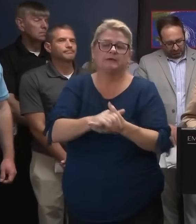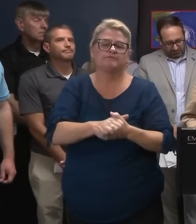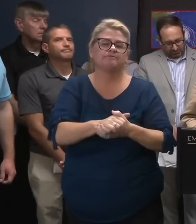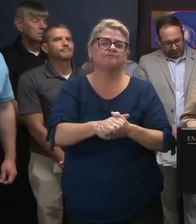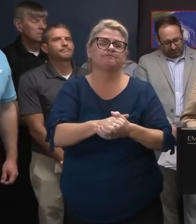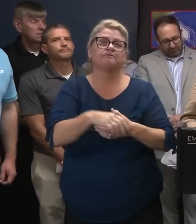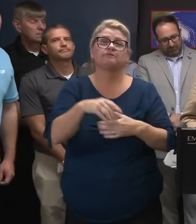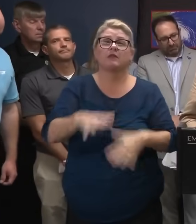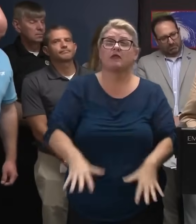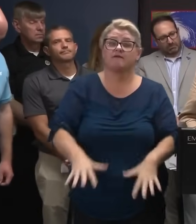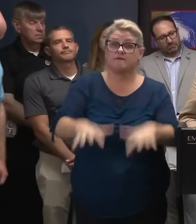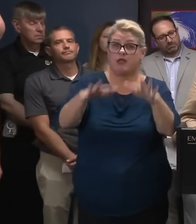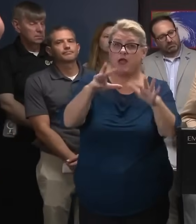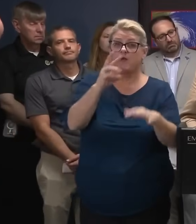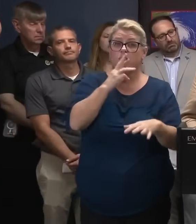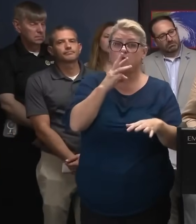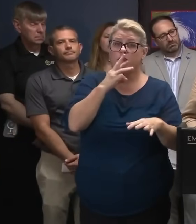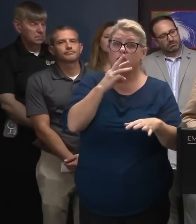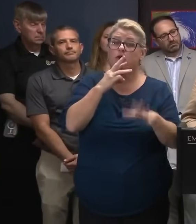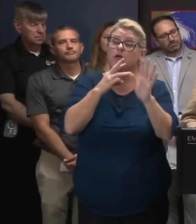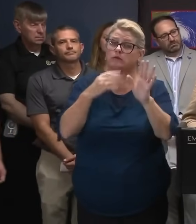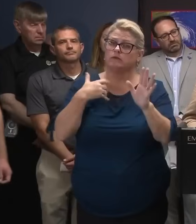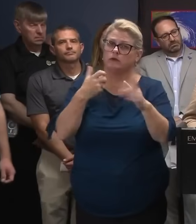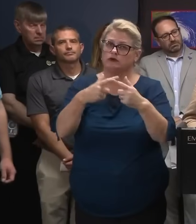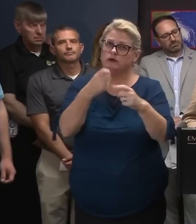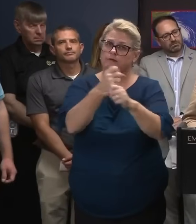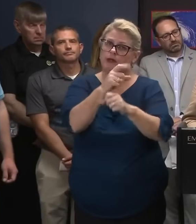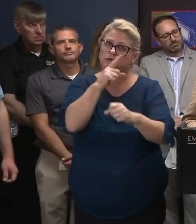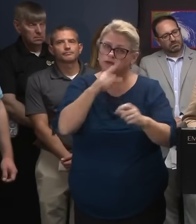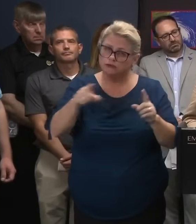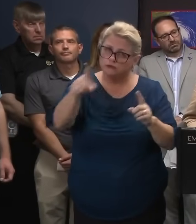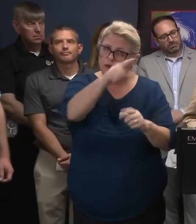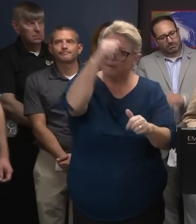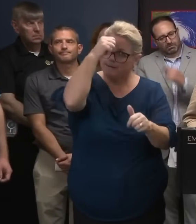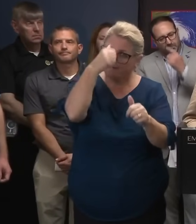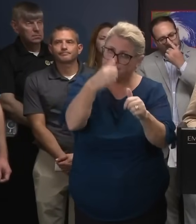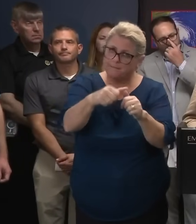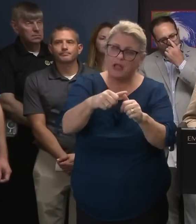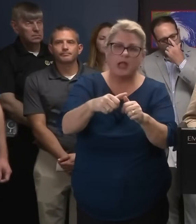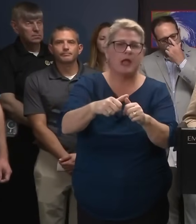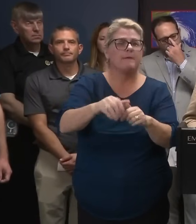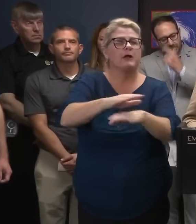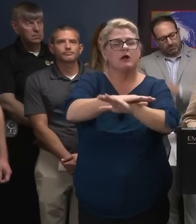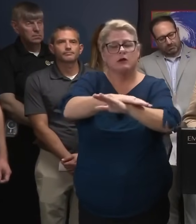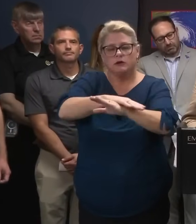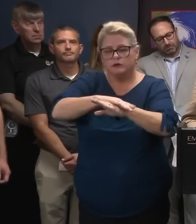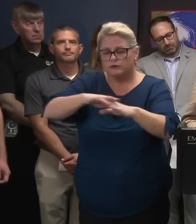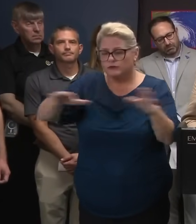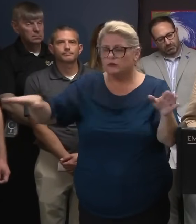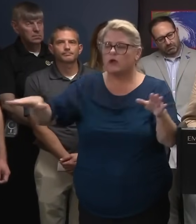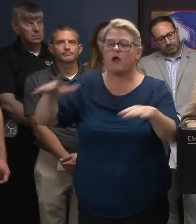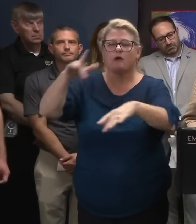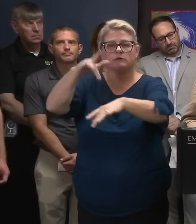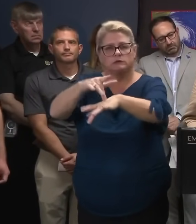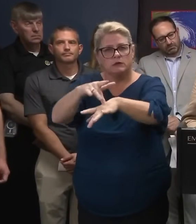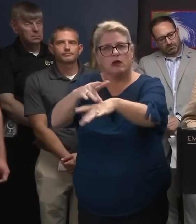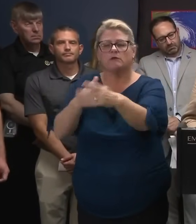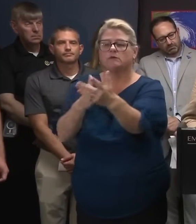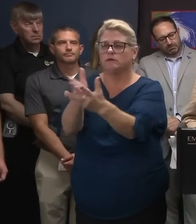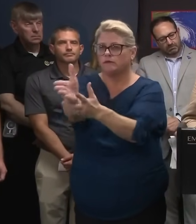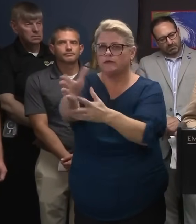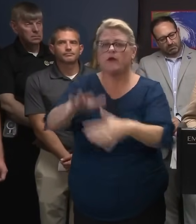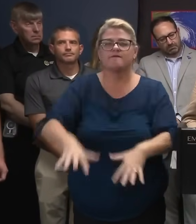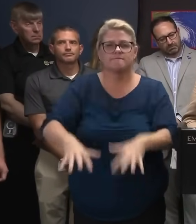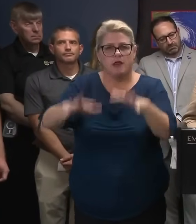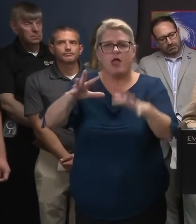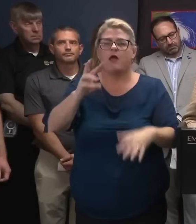reminder about flood water. We want to continue to remind all South Carolinians to avoid flood waters and use extreme caution around them.